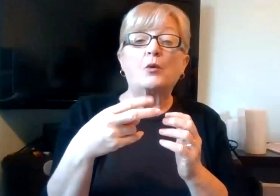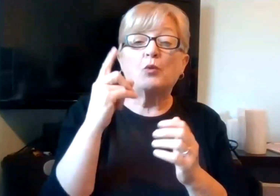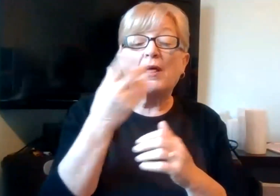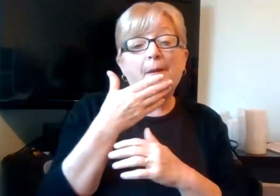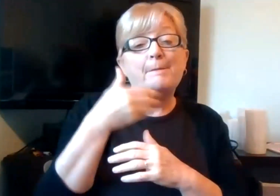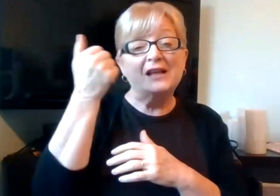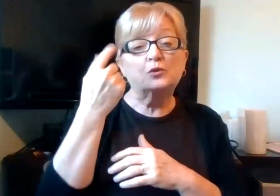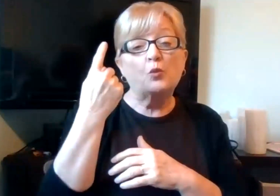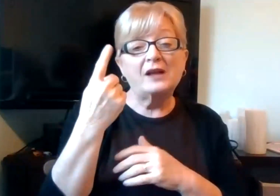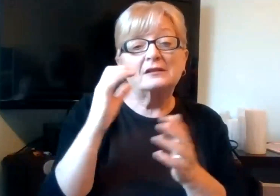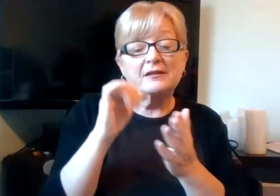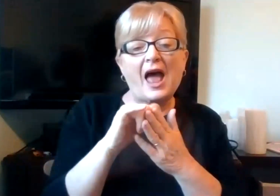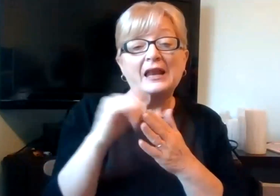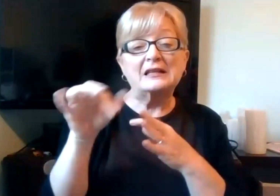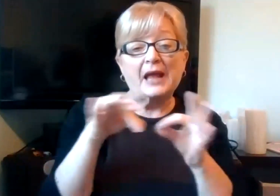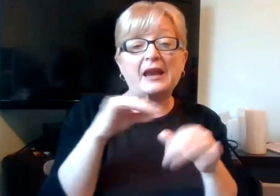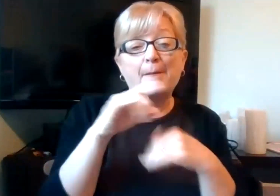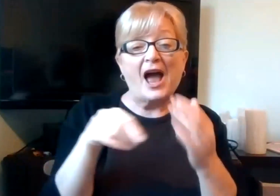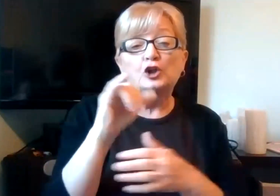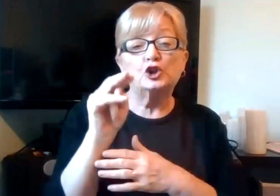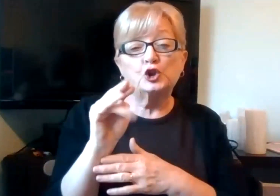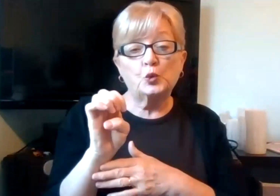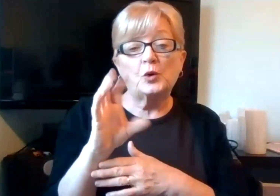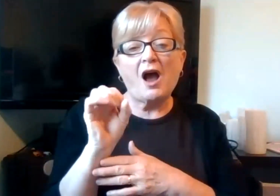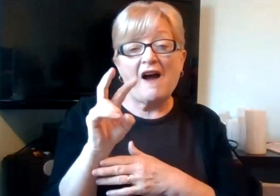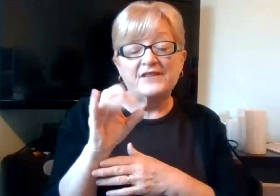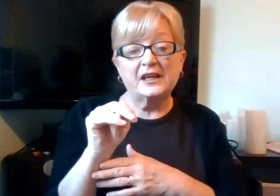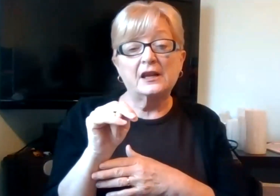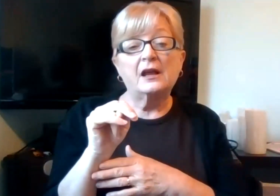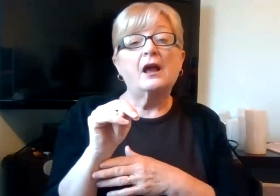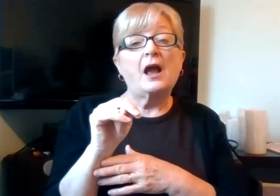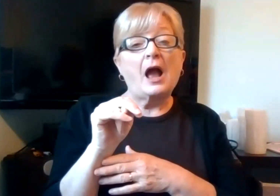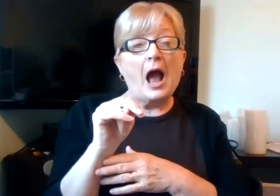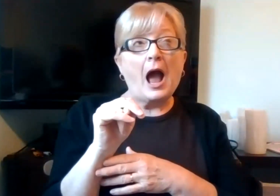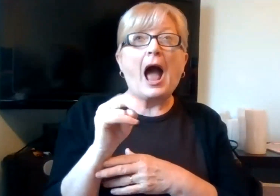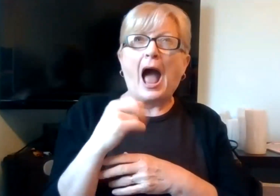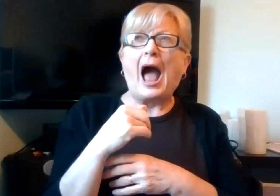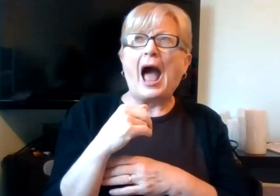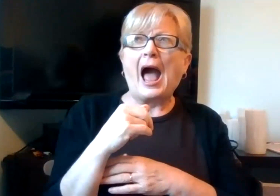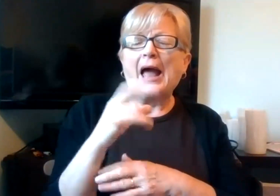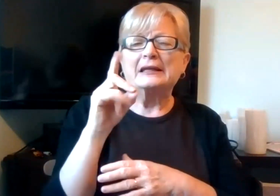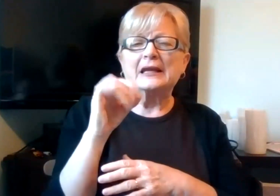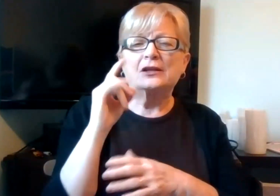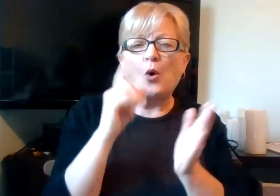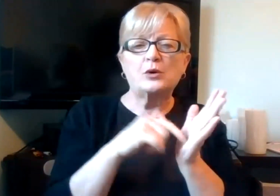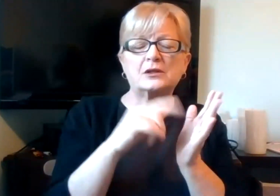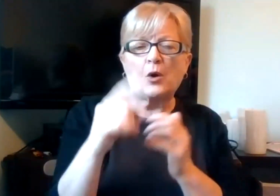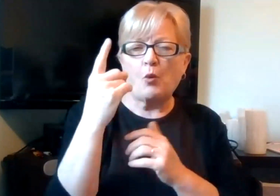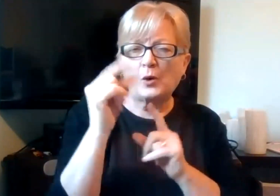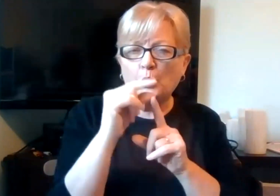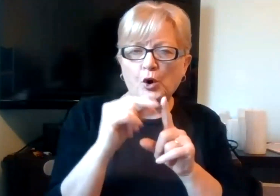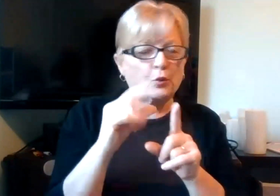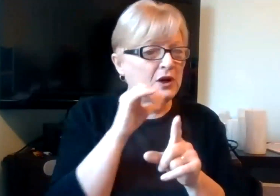that highlighted the functions and features of the June oven. I did happen to catch use of a word in here that we